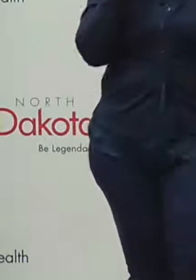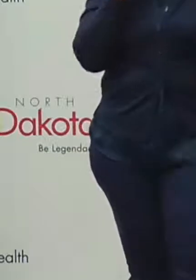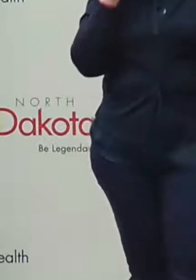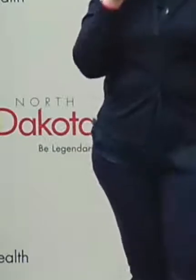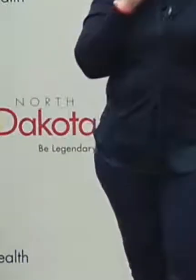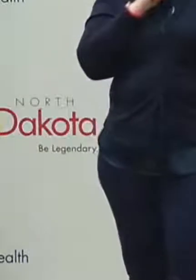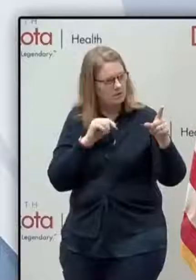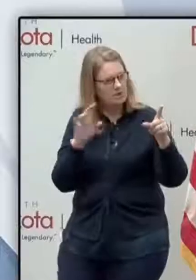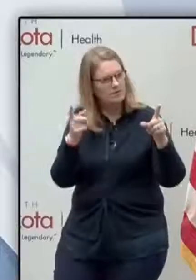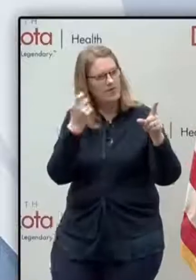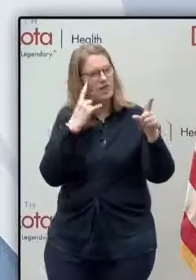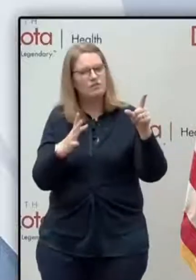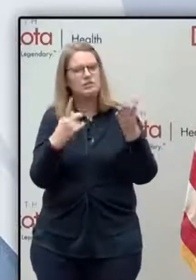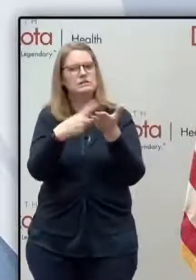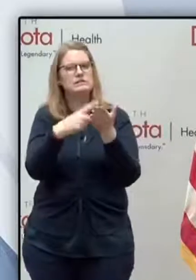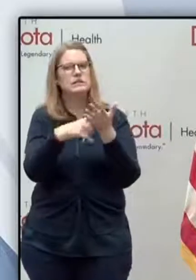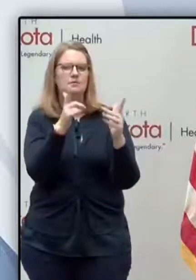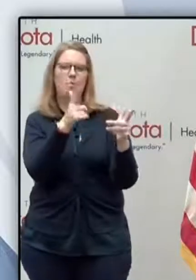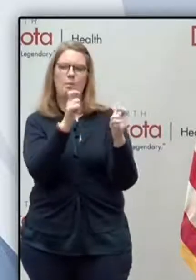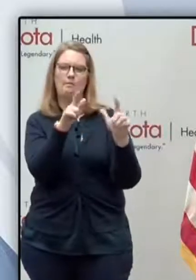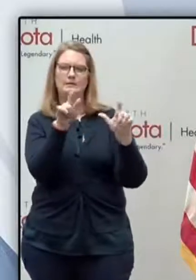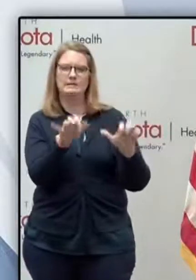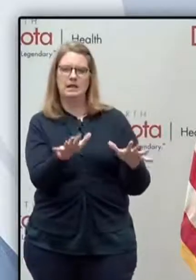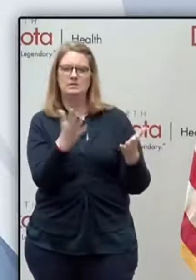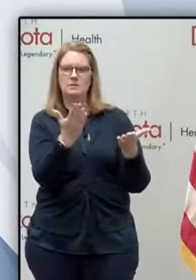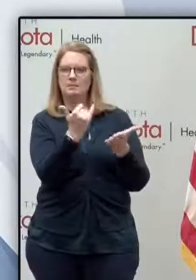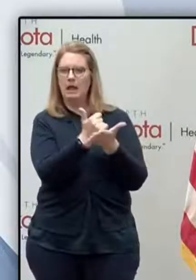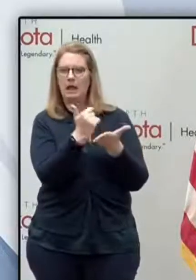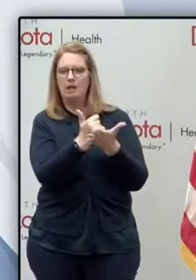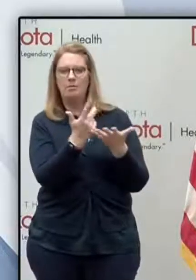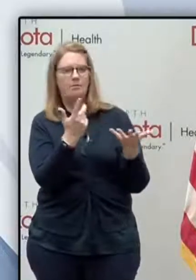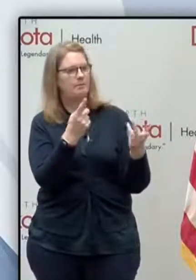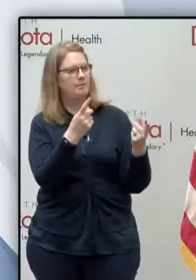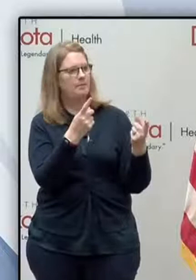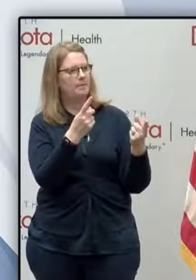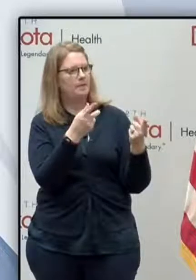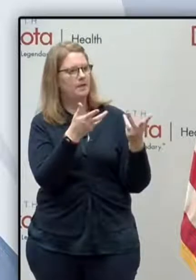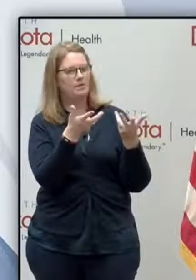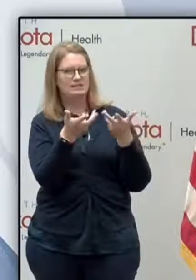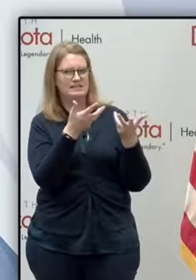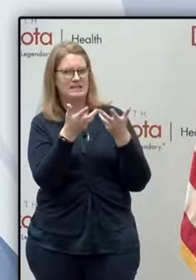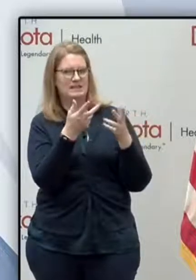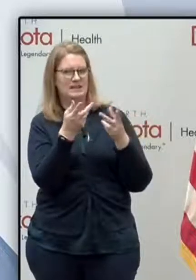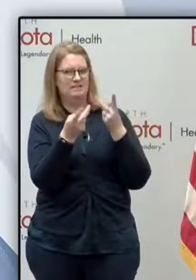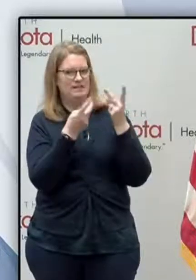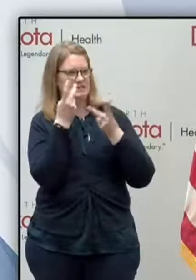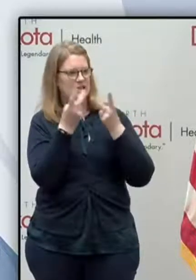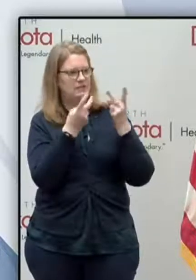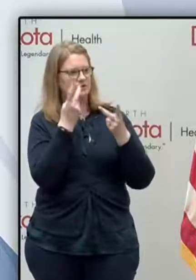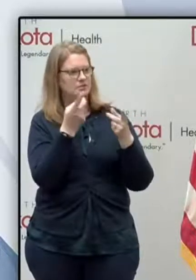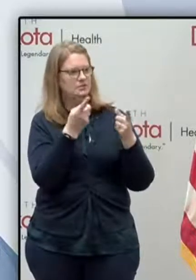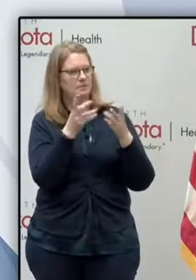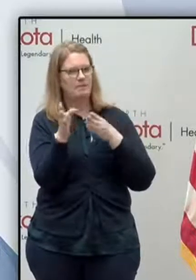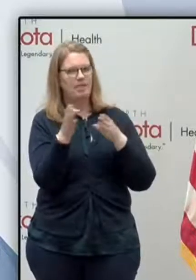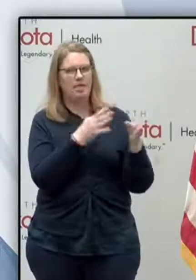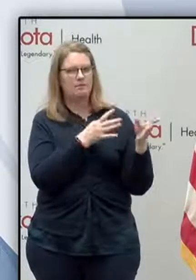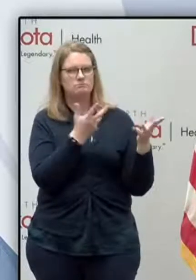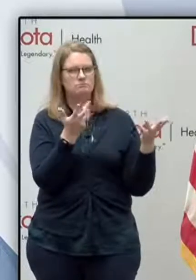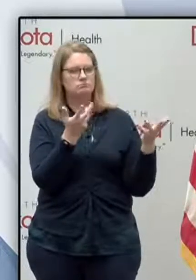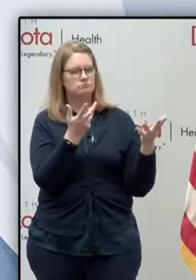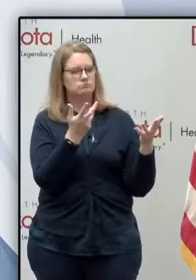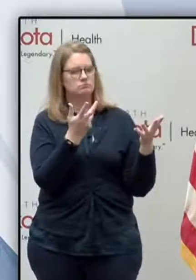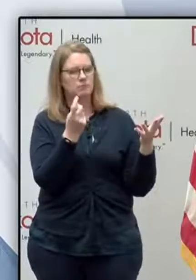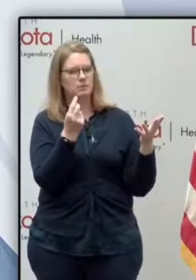talked About rapid tests that might help in long-term care with facilitating visitation. What's the plan for those in the near